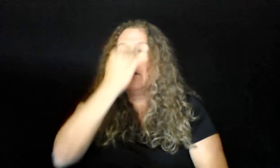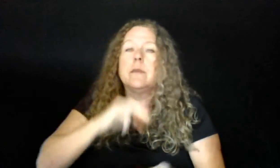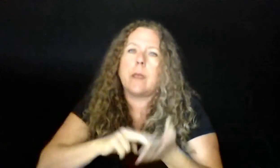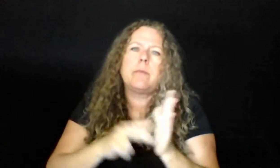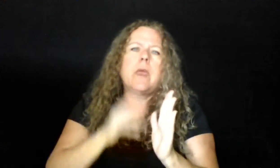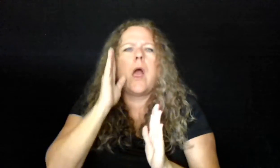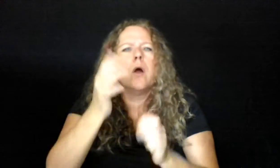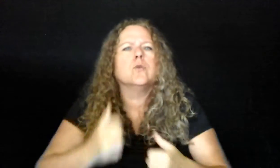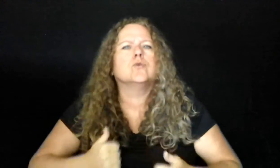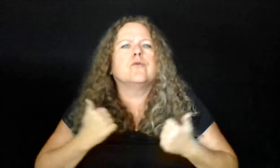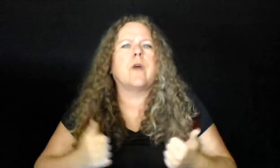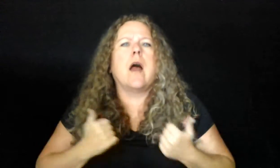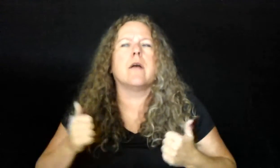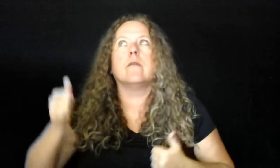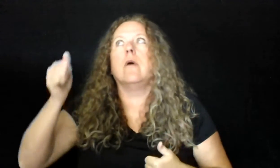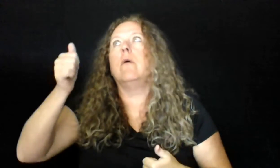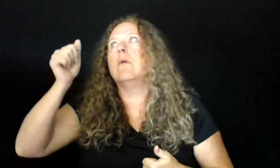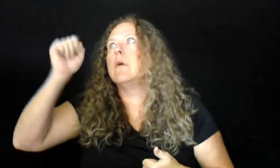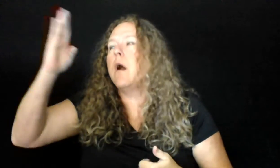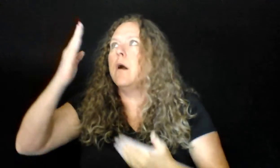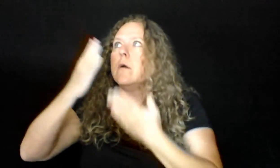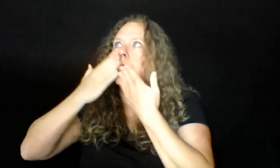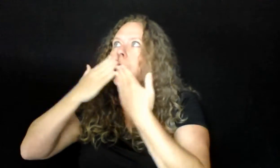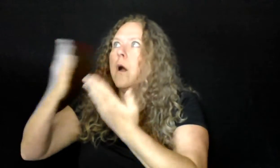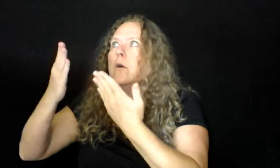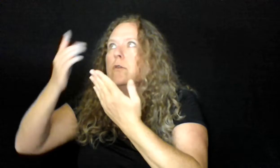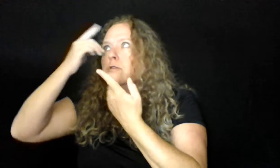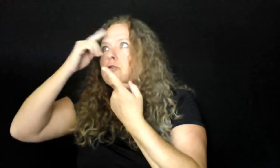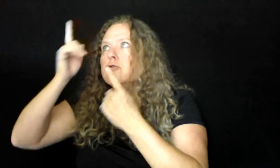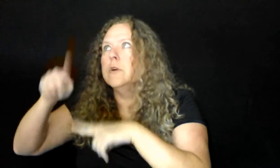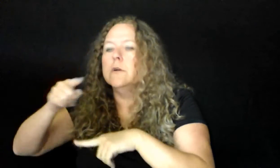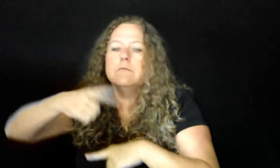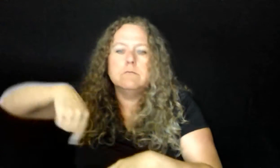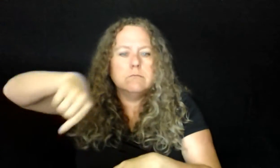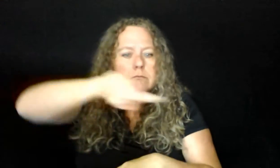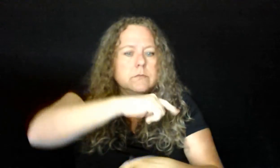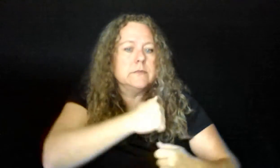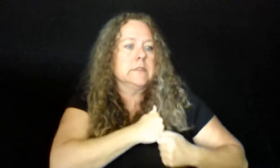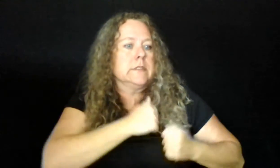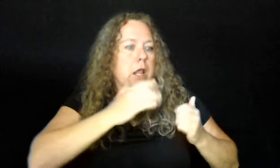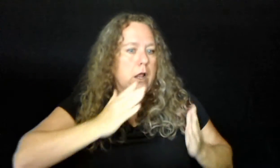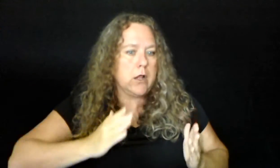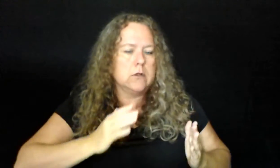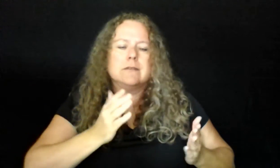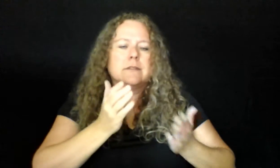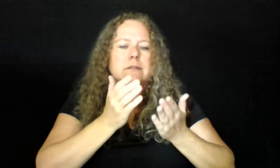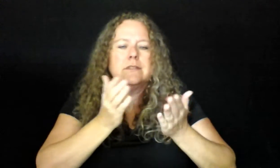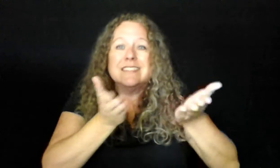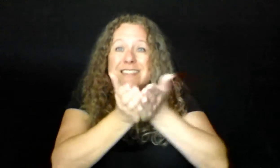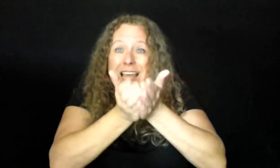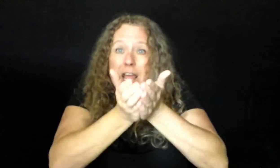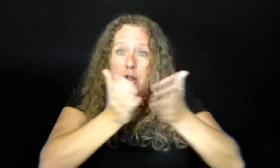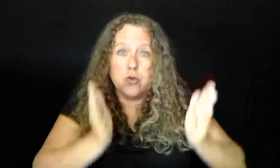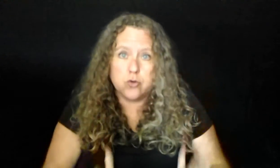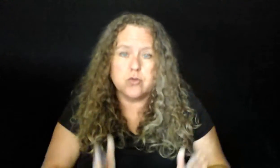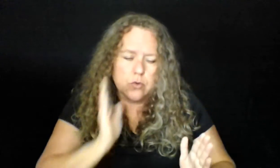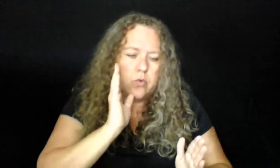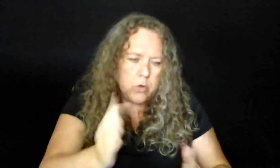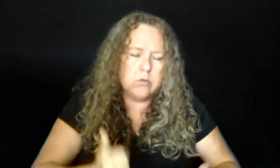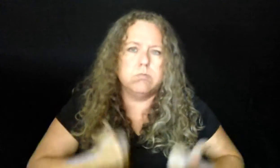that all of you will be fine too. The ship, it's gone. We're going to lose it. But you're all going to be okay if you just keep moving. So